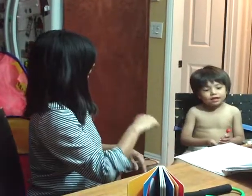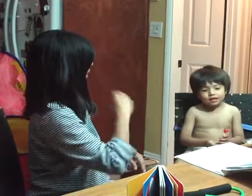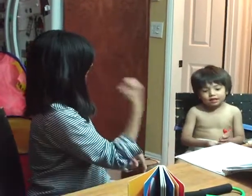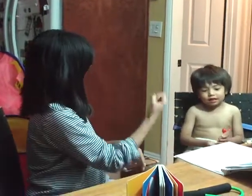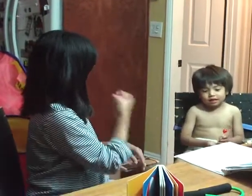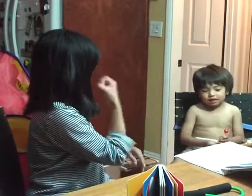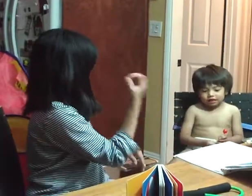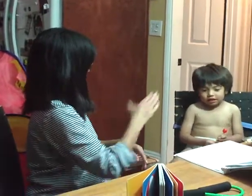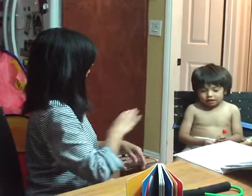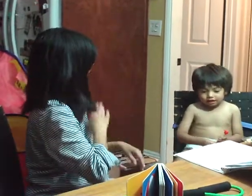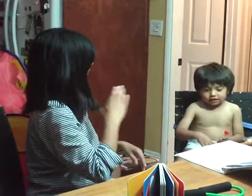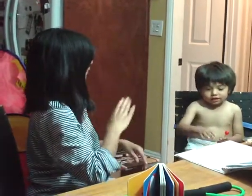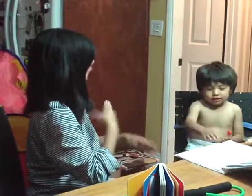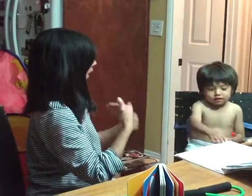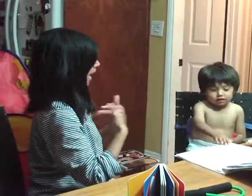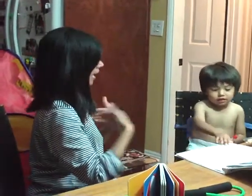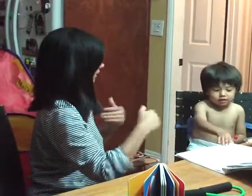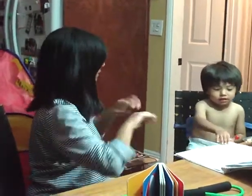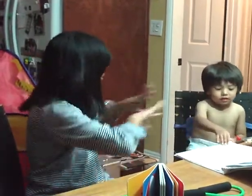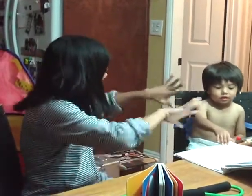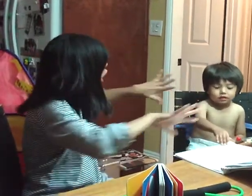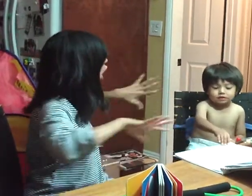on Saturday, Christopher has...